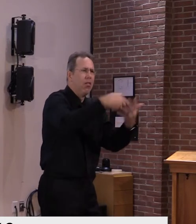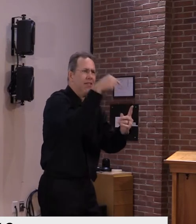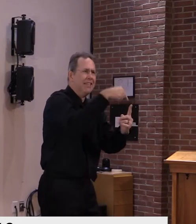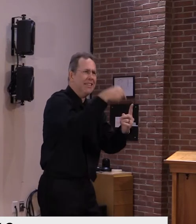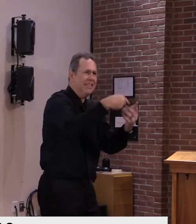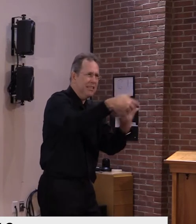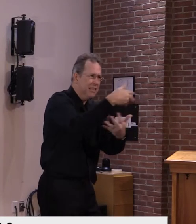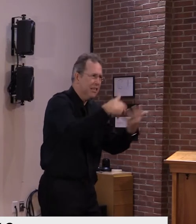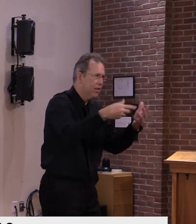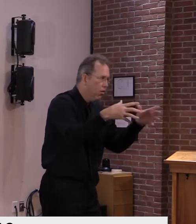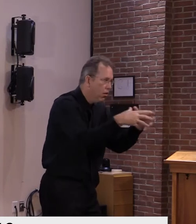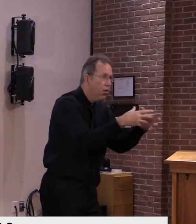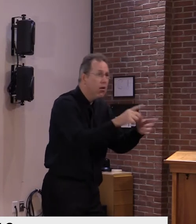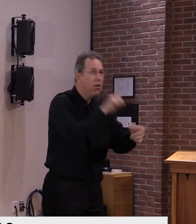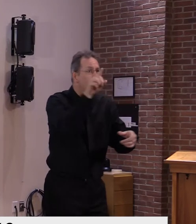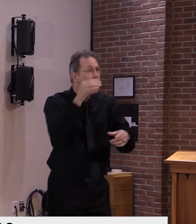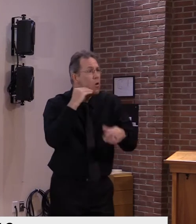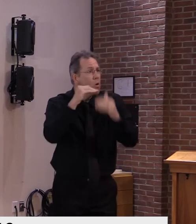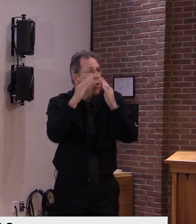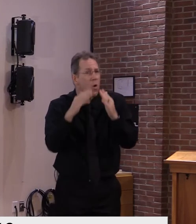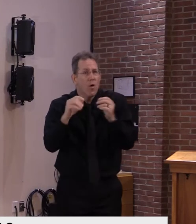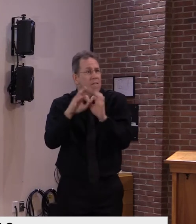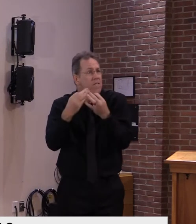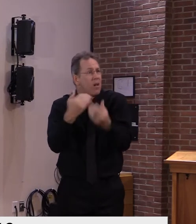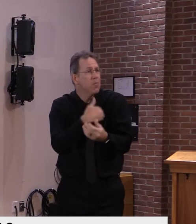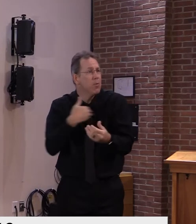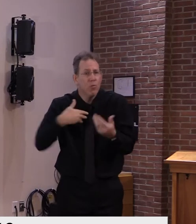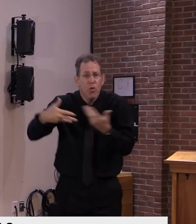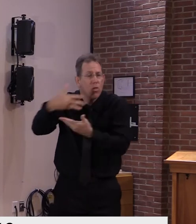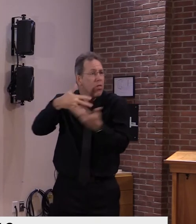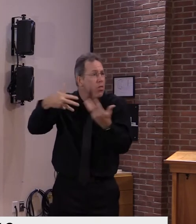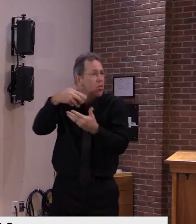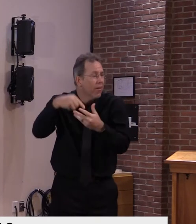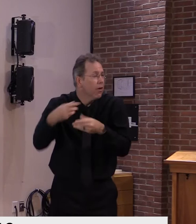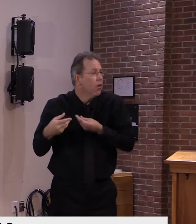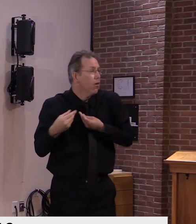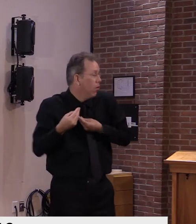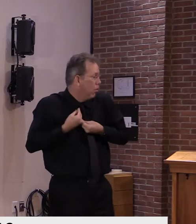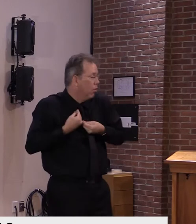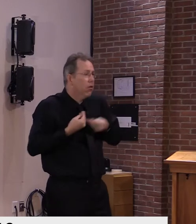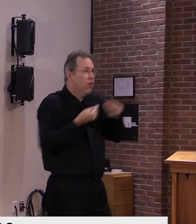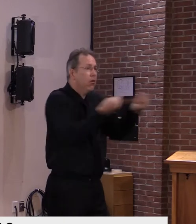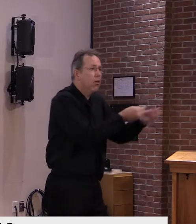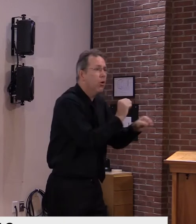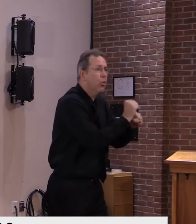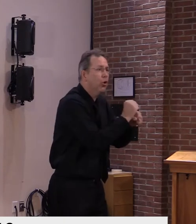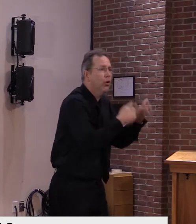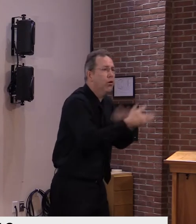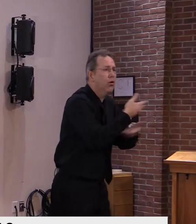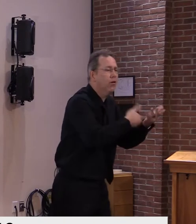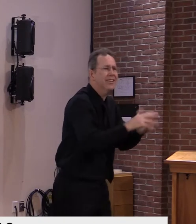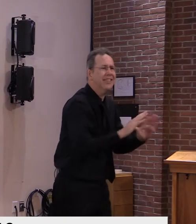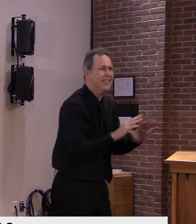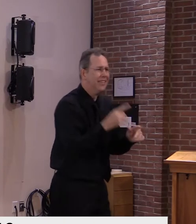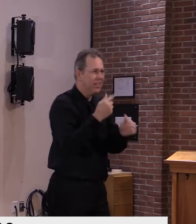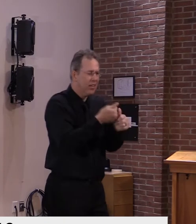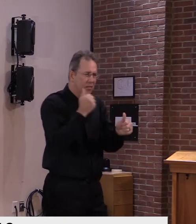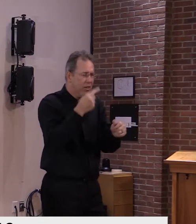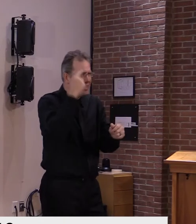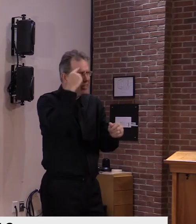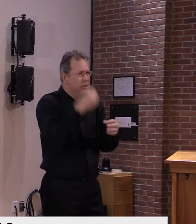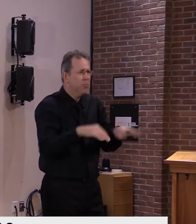gatherings, as well as, of course, avoiding all non-essential travel. And certainly, if one does have to